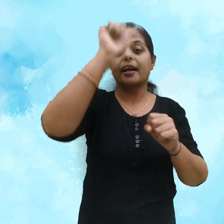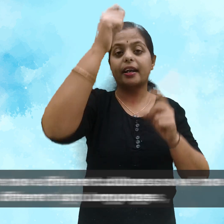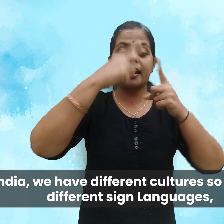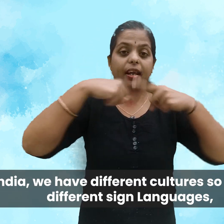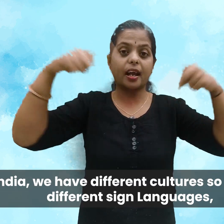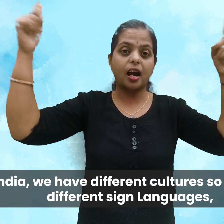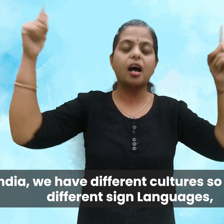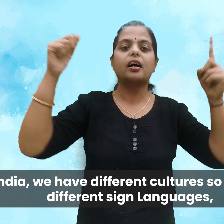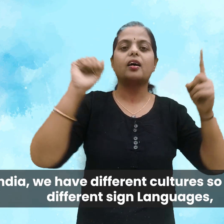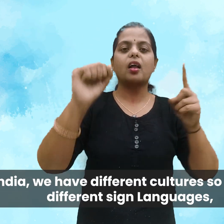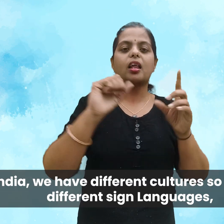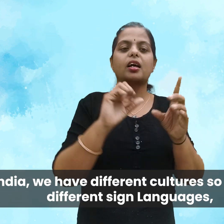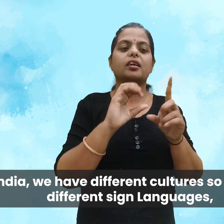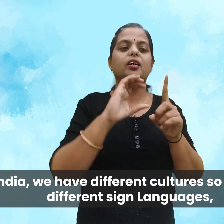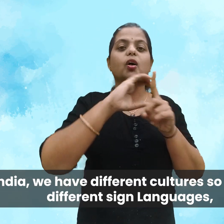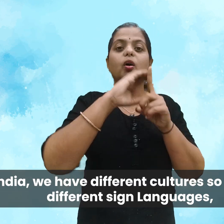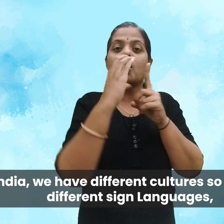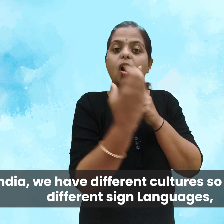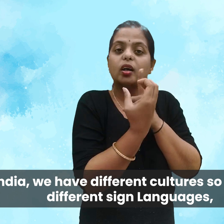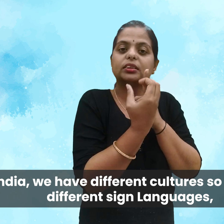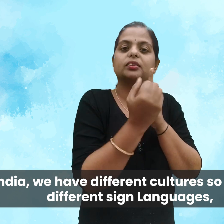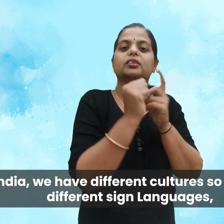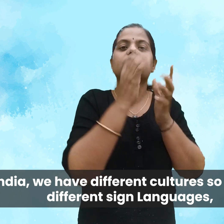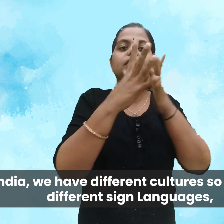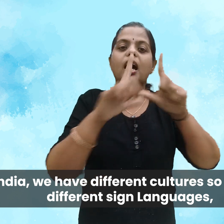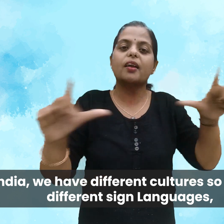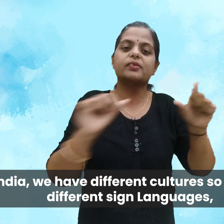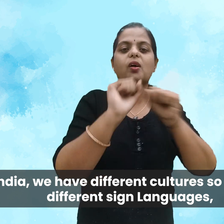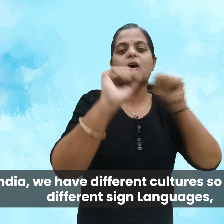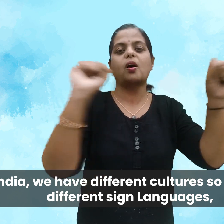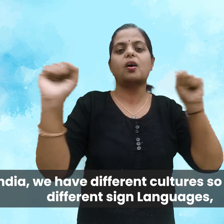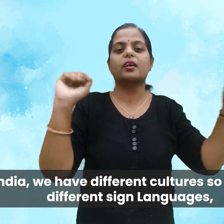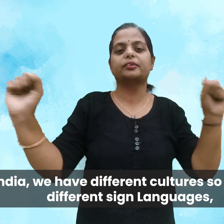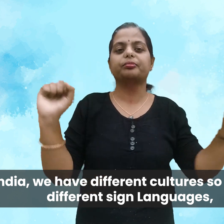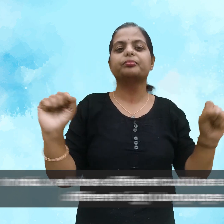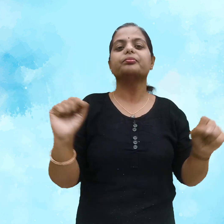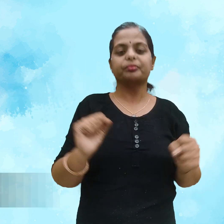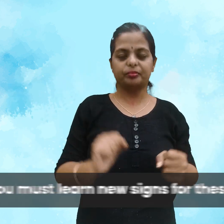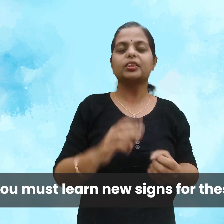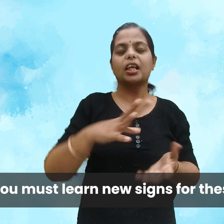In India, we have diverse cultures, so we have different sign languages.